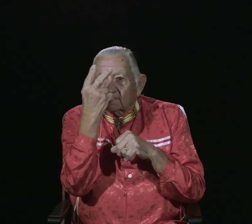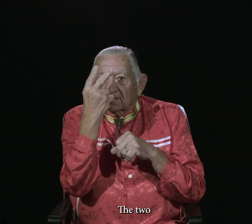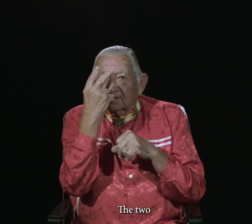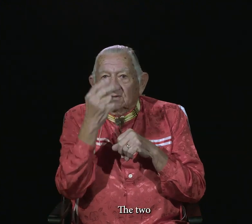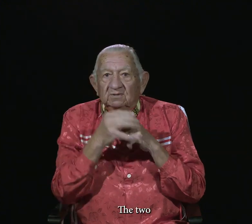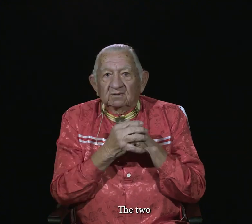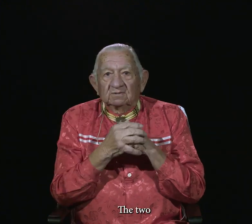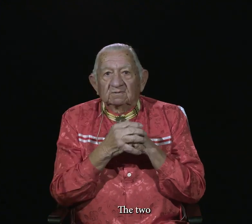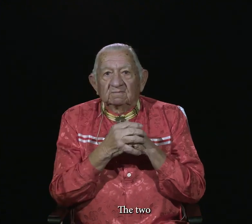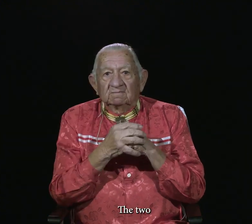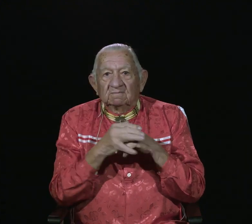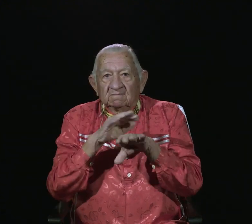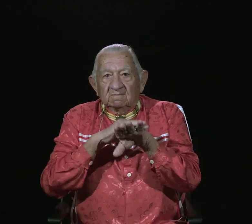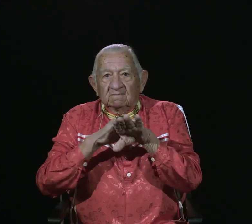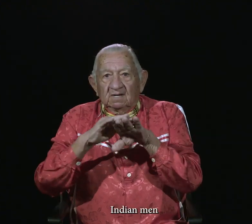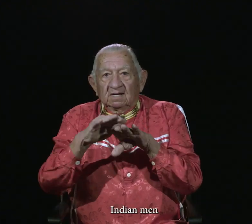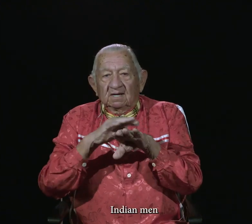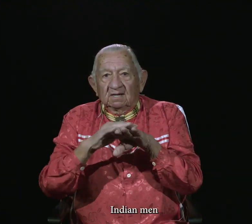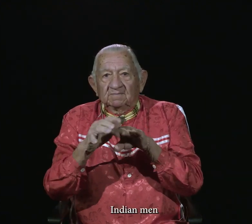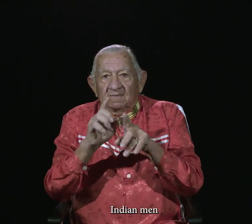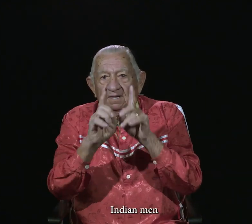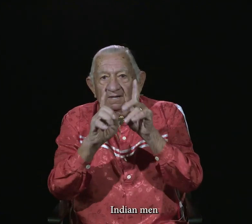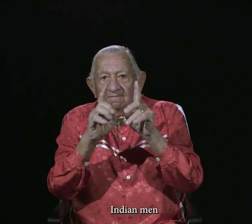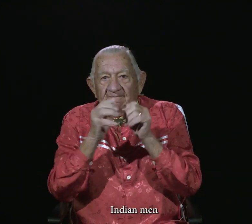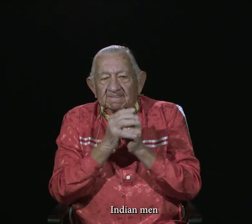The two Indian men,